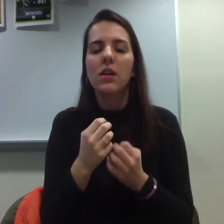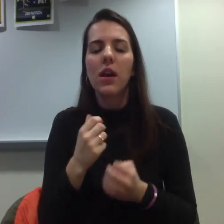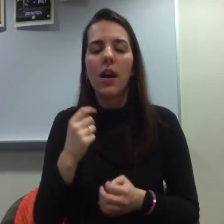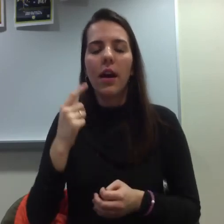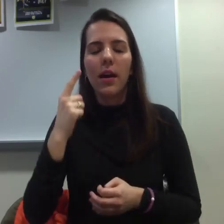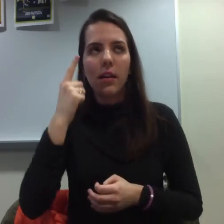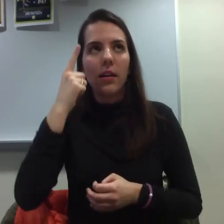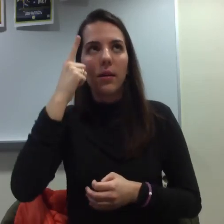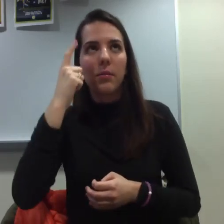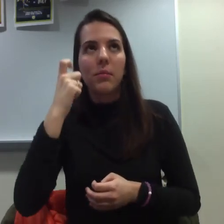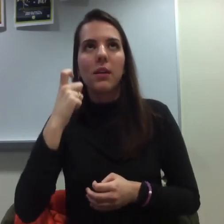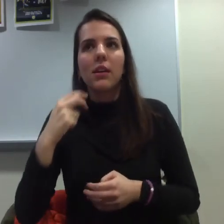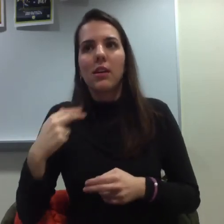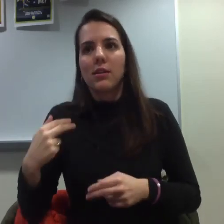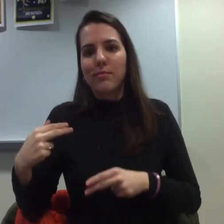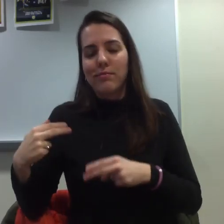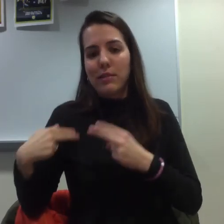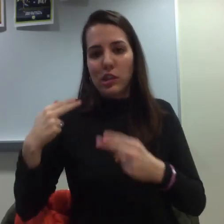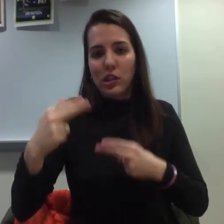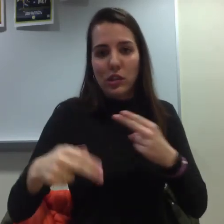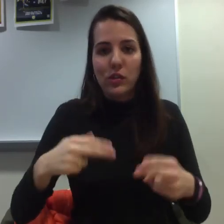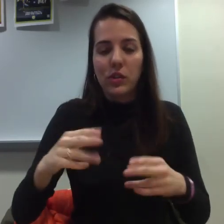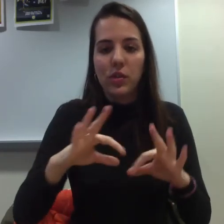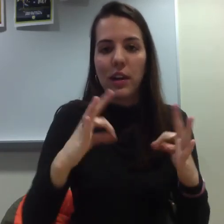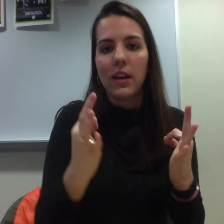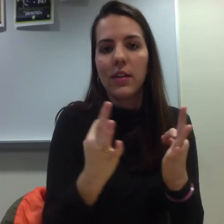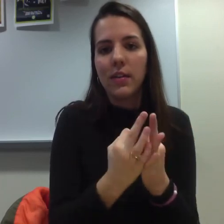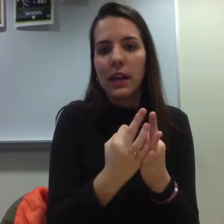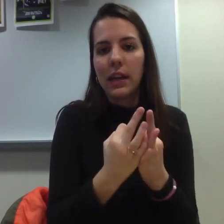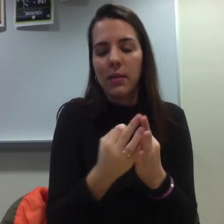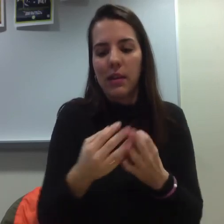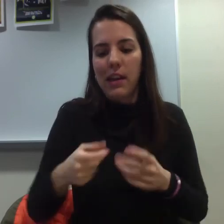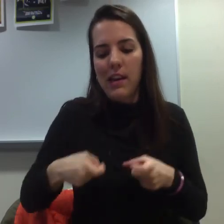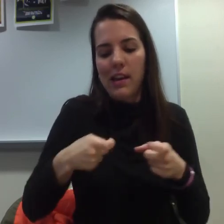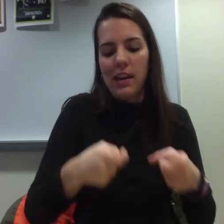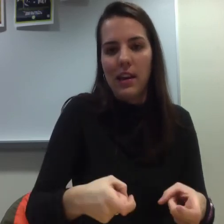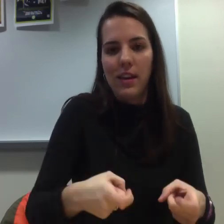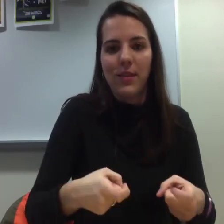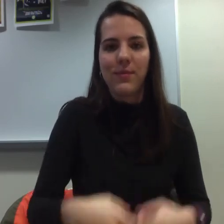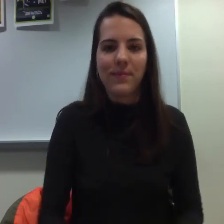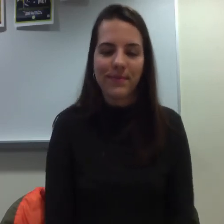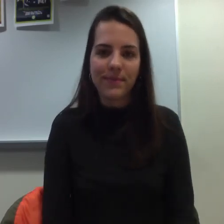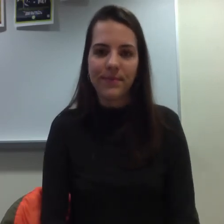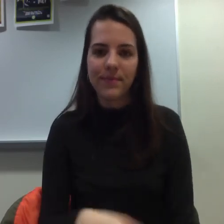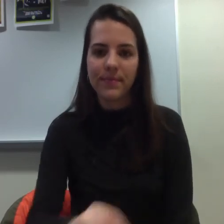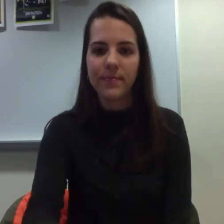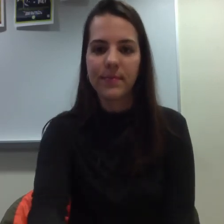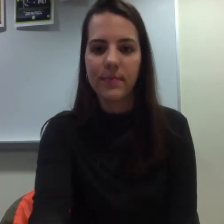Hi, I'm Lorraine Oldham, and I would like to share with you a very favorite recipe that I have for cheesecake. It's one that I